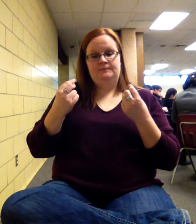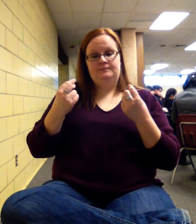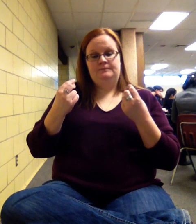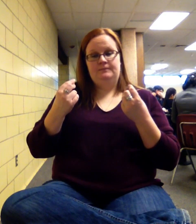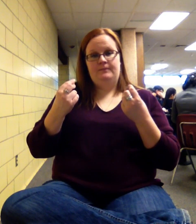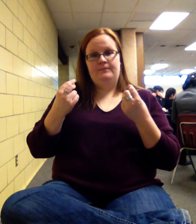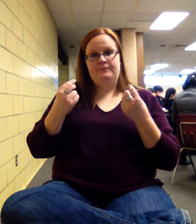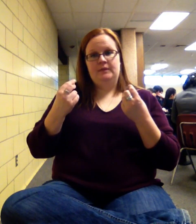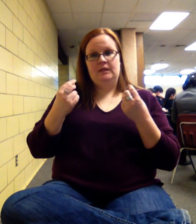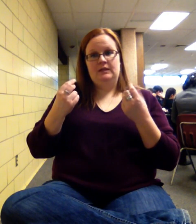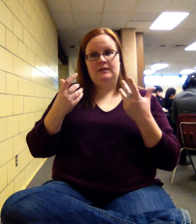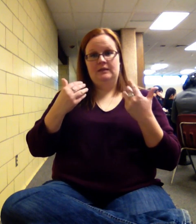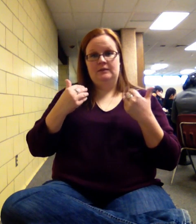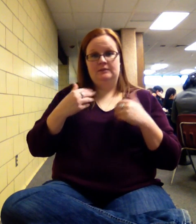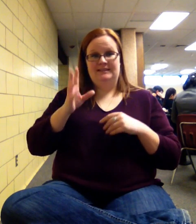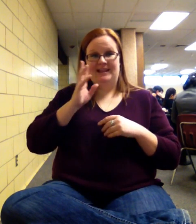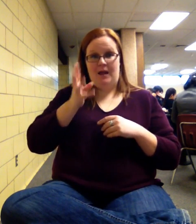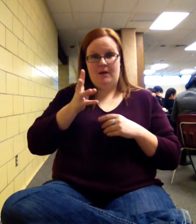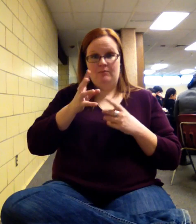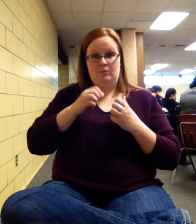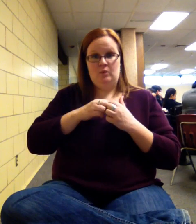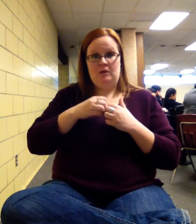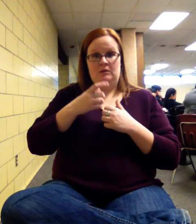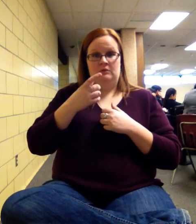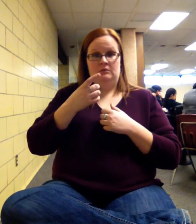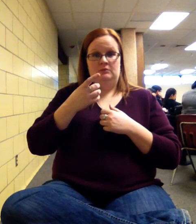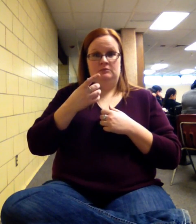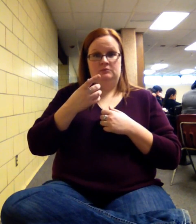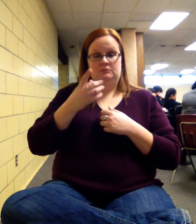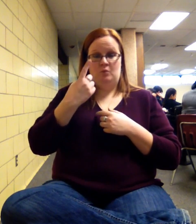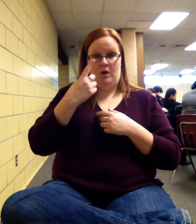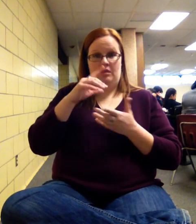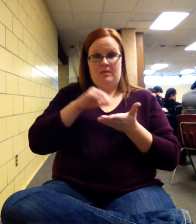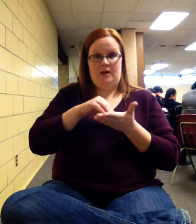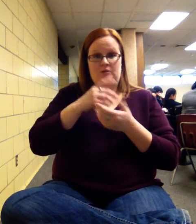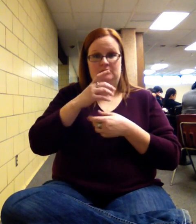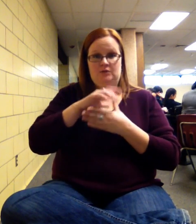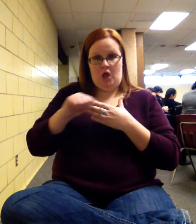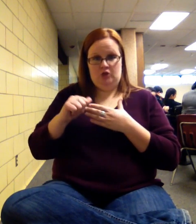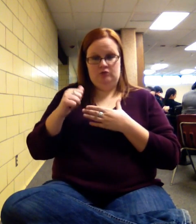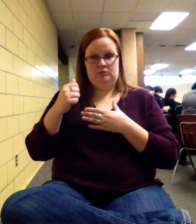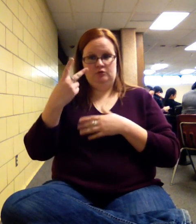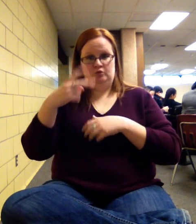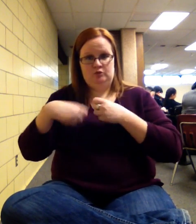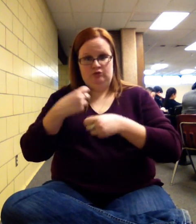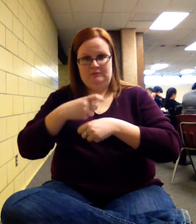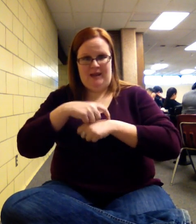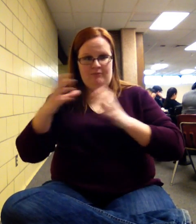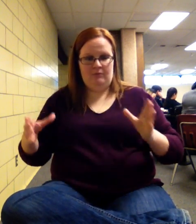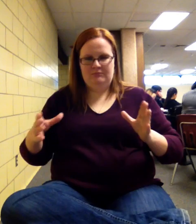is come up with $1,000 at the end of 2 years. Okay, this isn't the normal way they do it. Normally they would make you make payments along